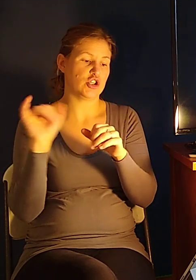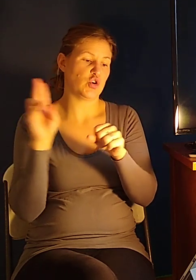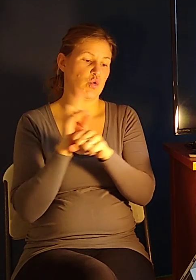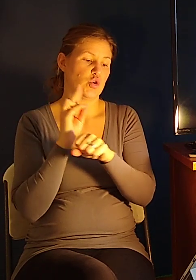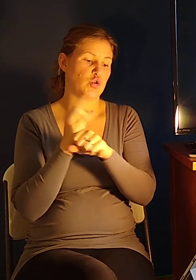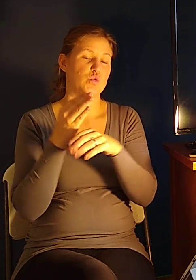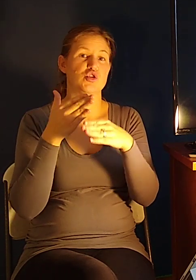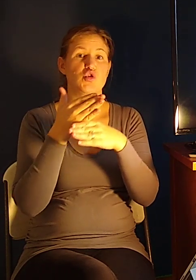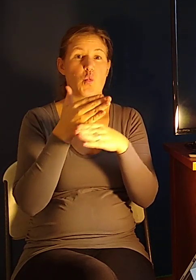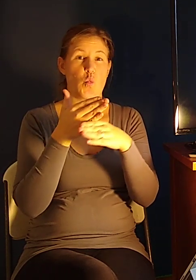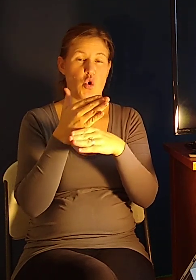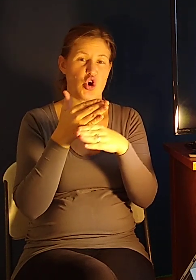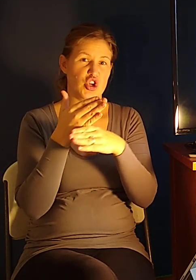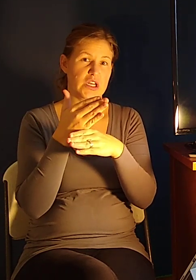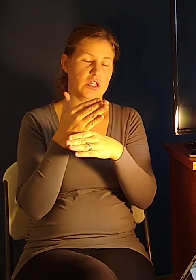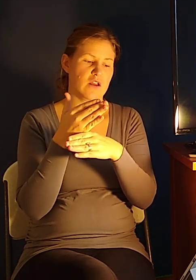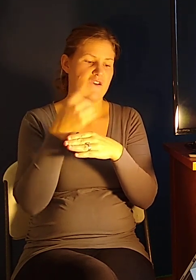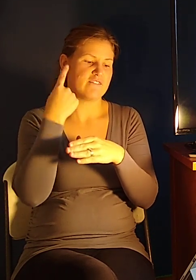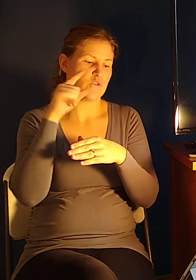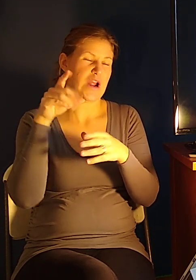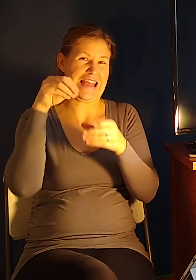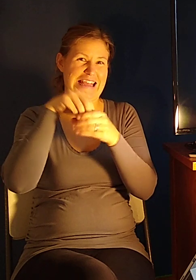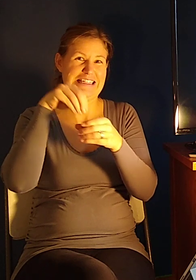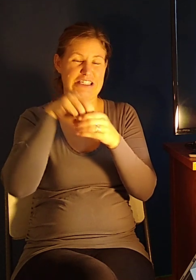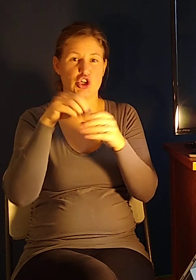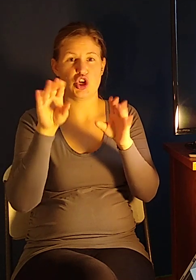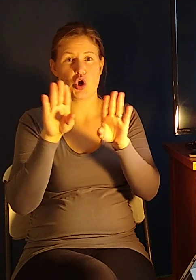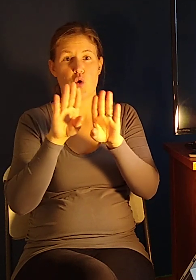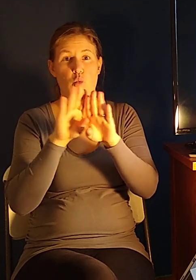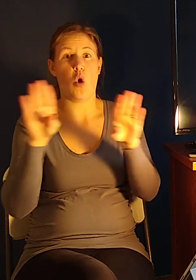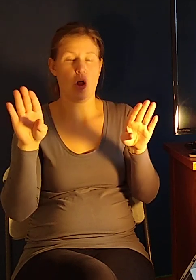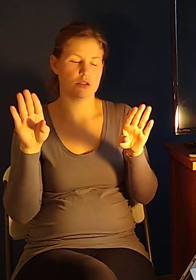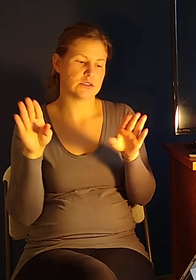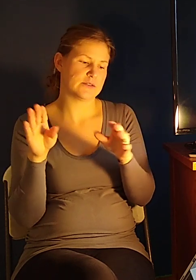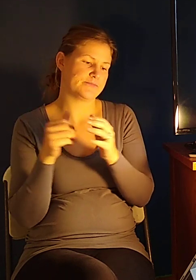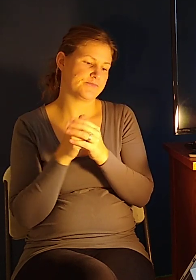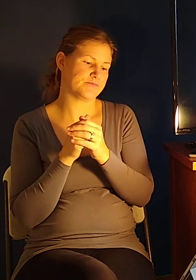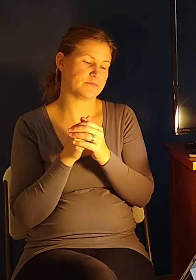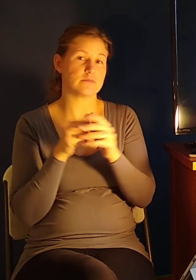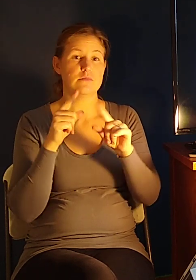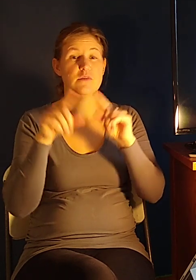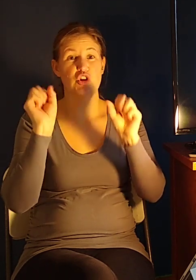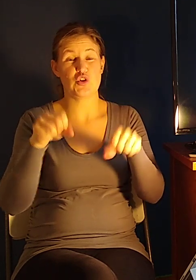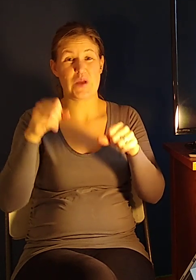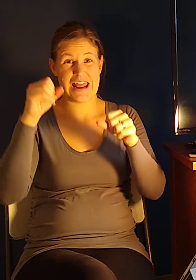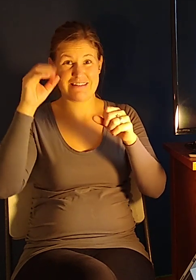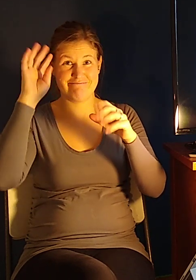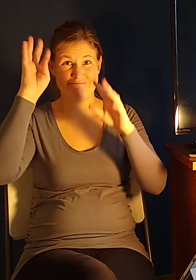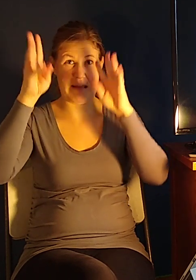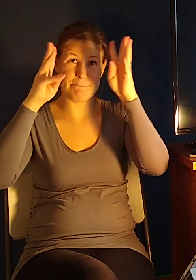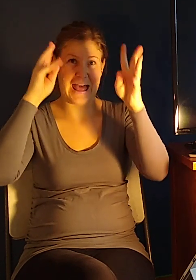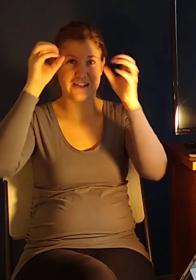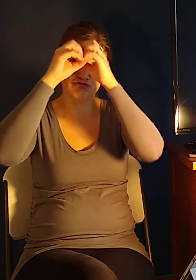wood for the interior walls. But you can imagine this was meant to be